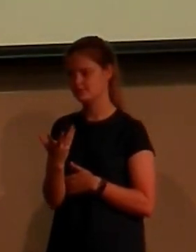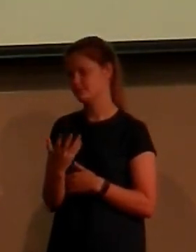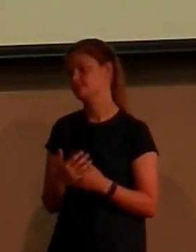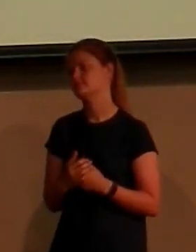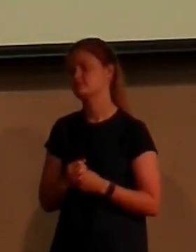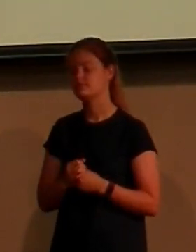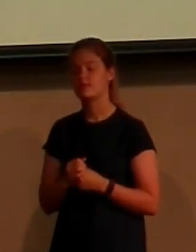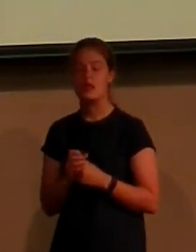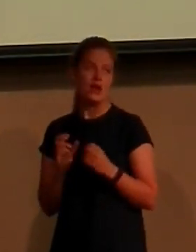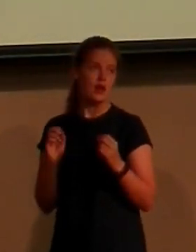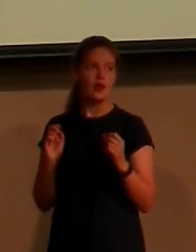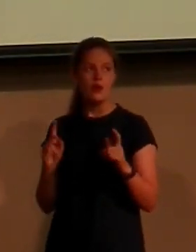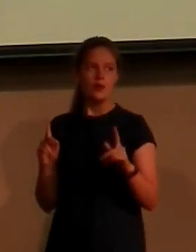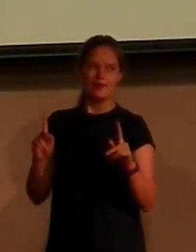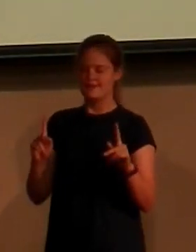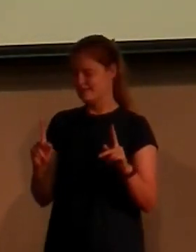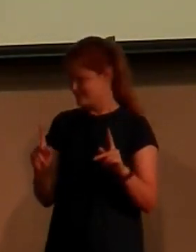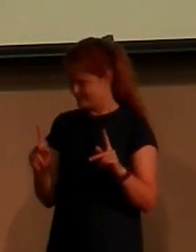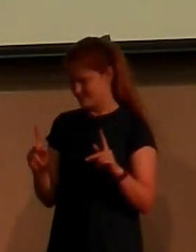Okay.